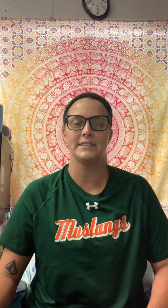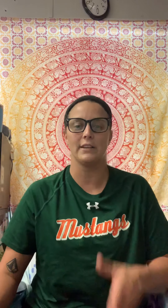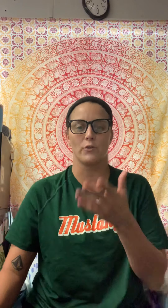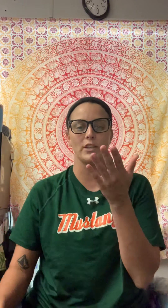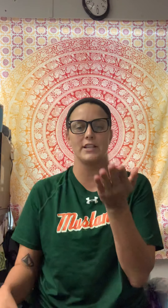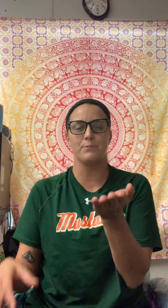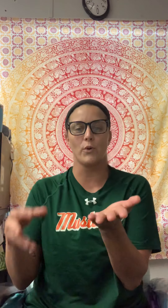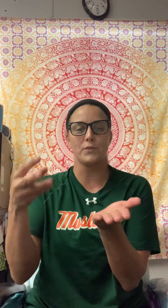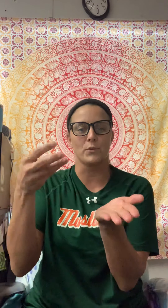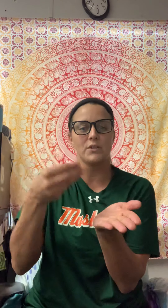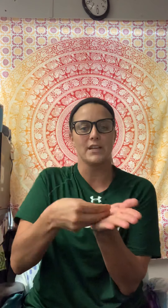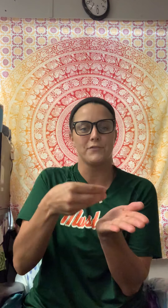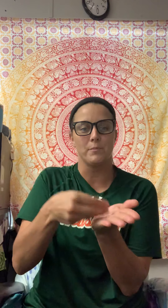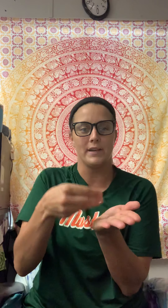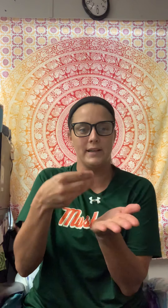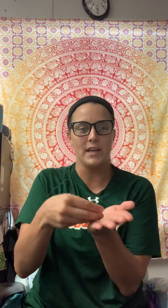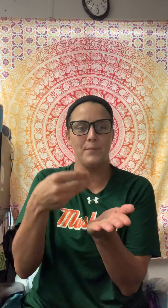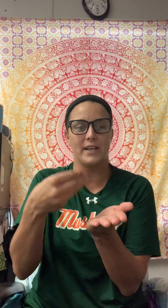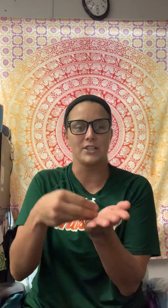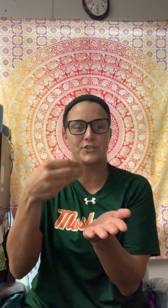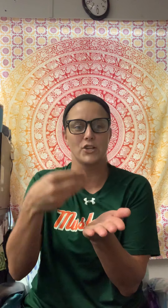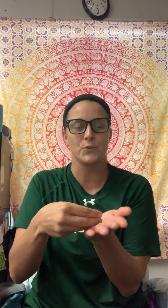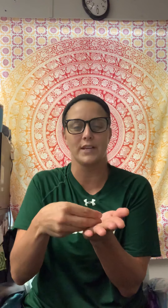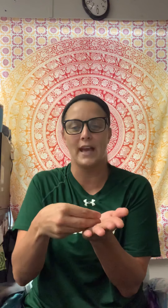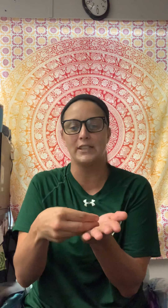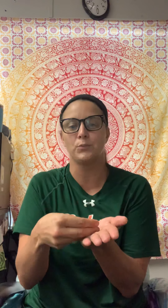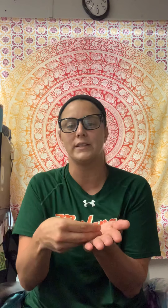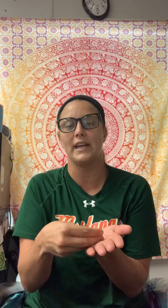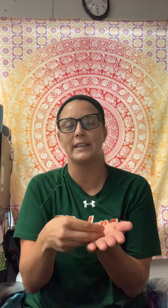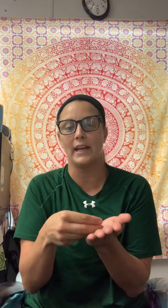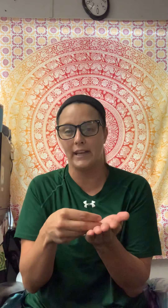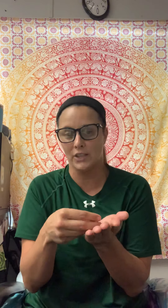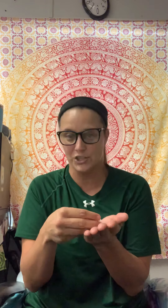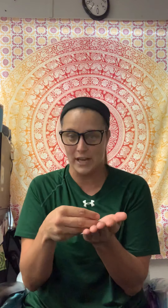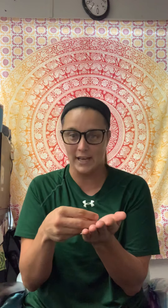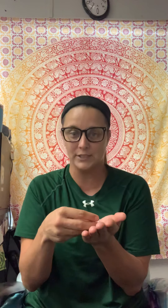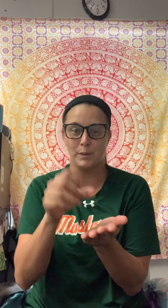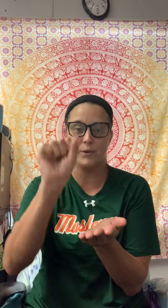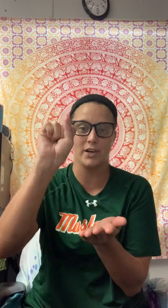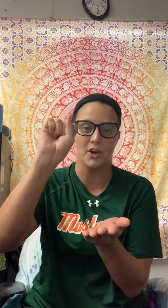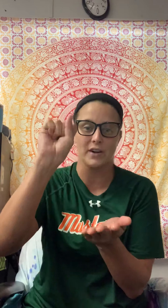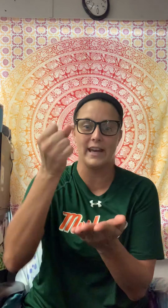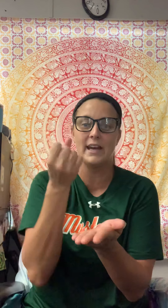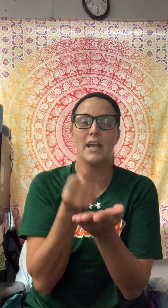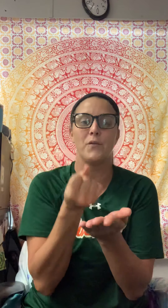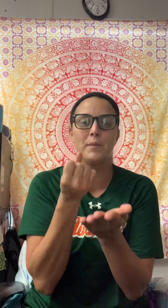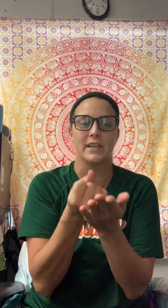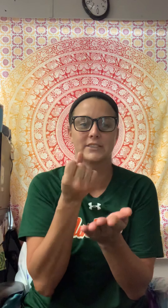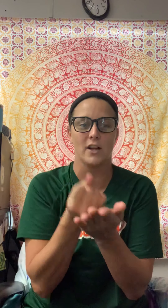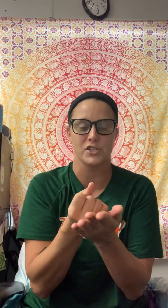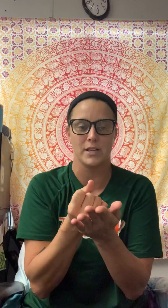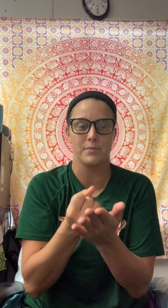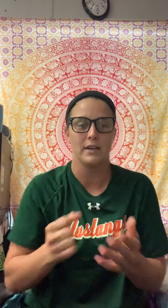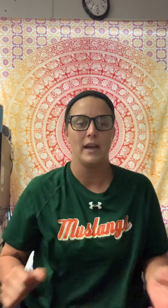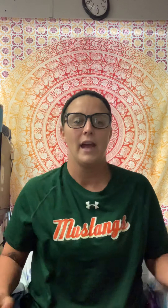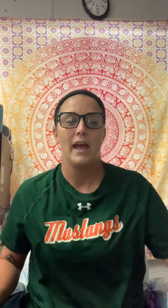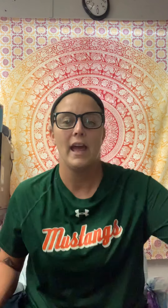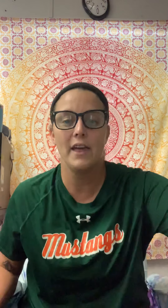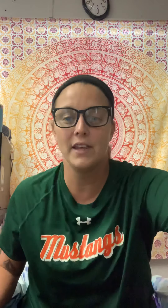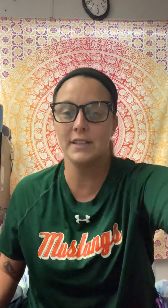it is born from the root sign for money, and because it starts with an S, we take that English S, we put it on our hand, and we make it scholarship. And then the